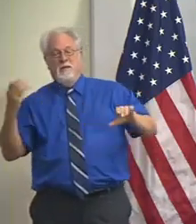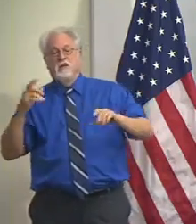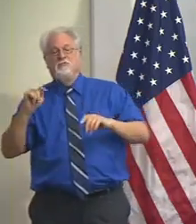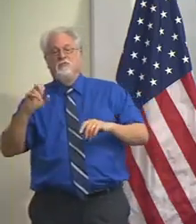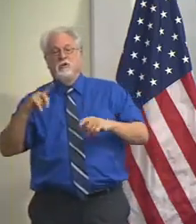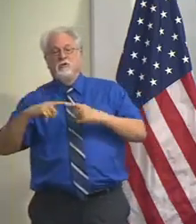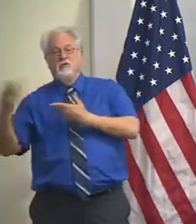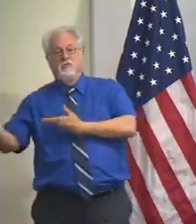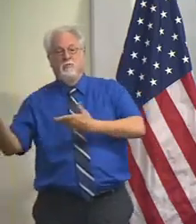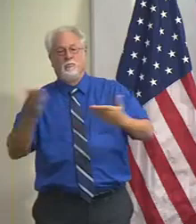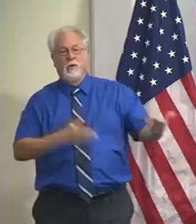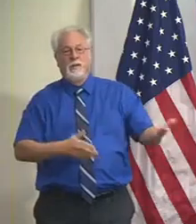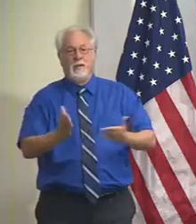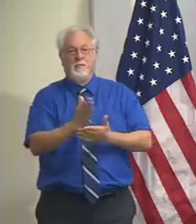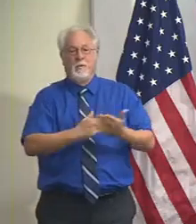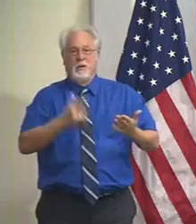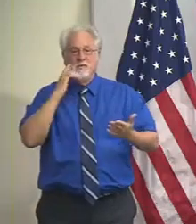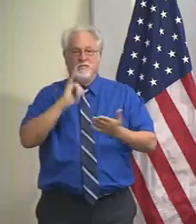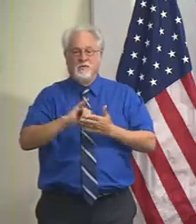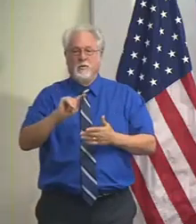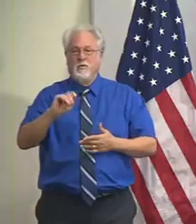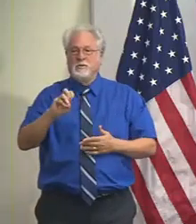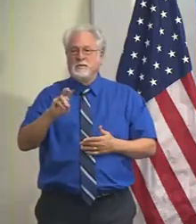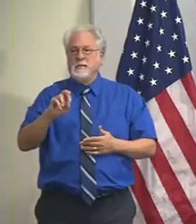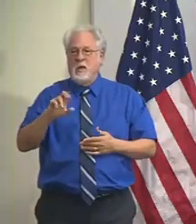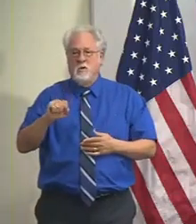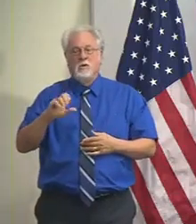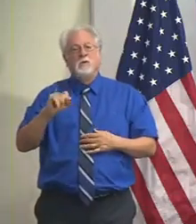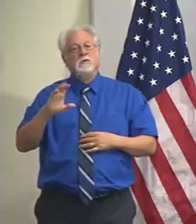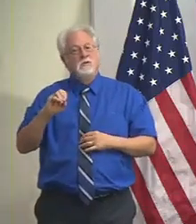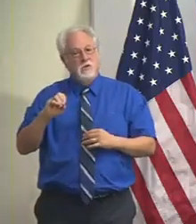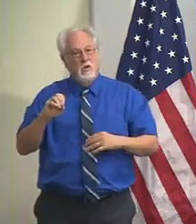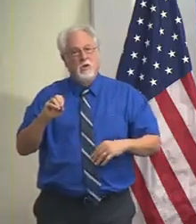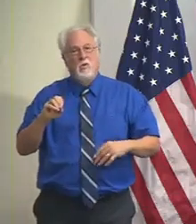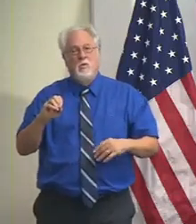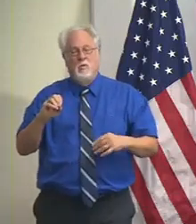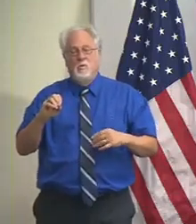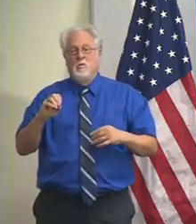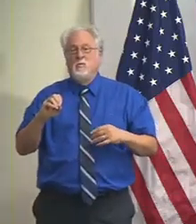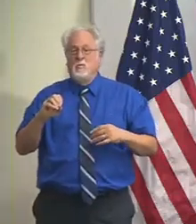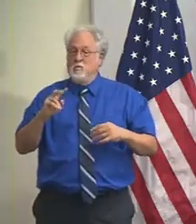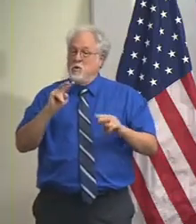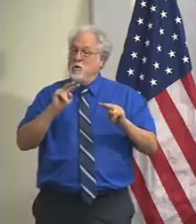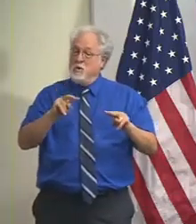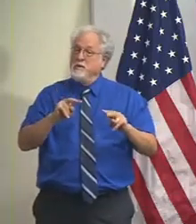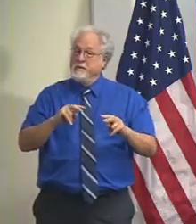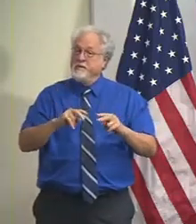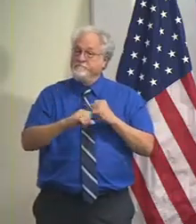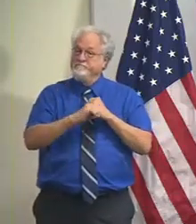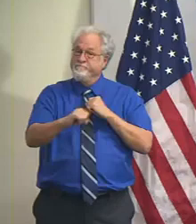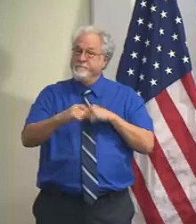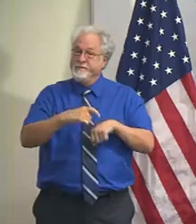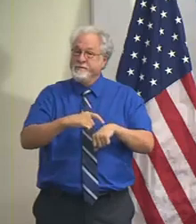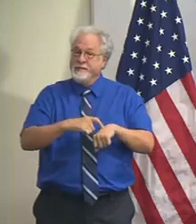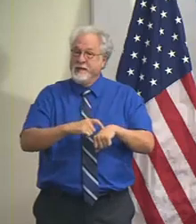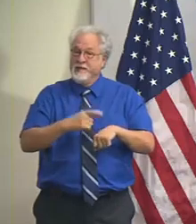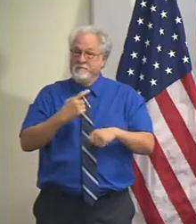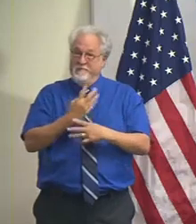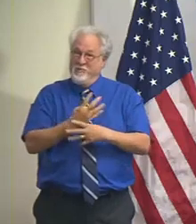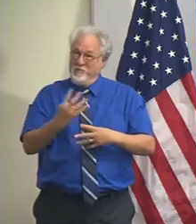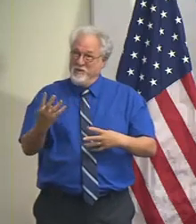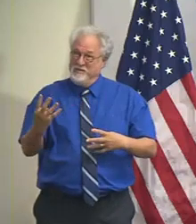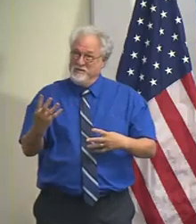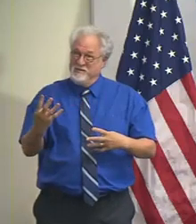those. And so we're looking at some extended period of time, perhaps as many as 4